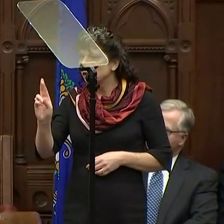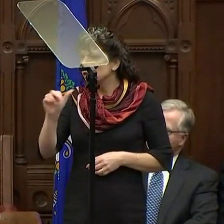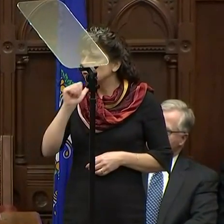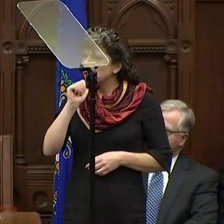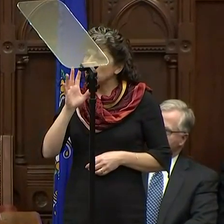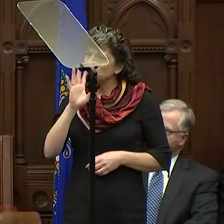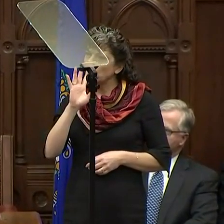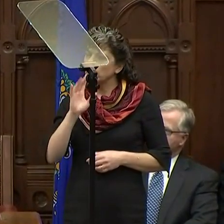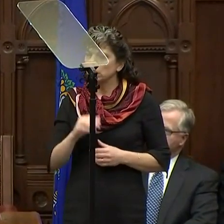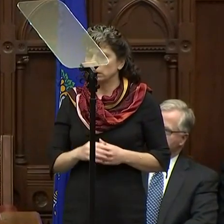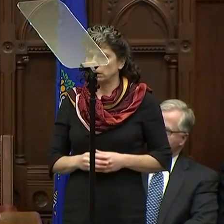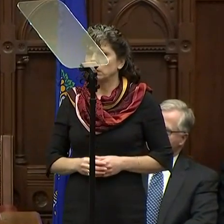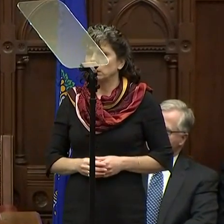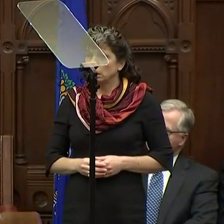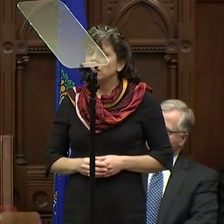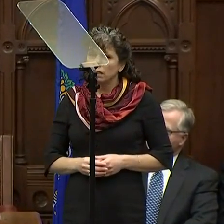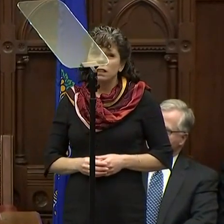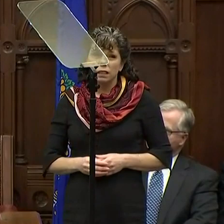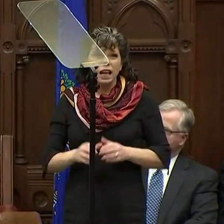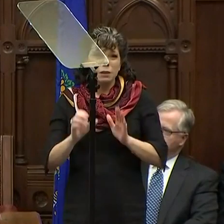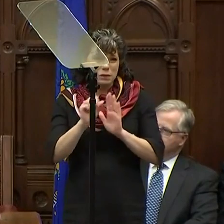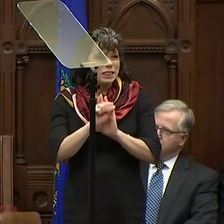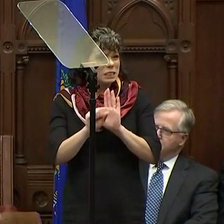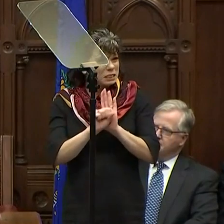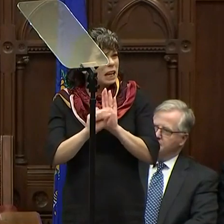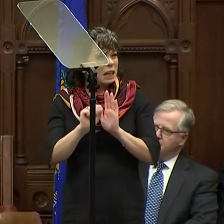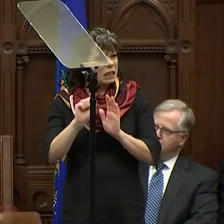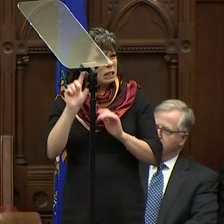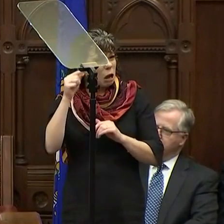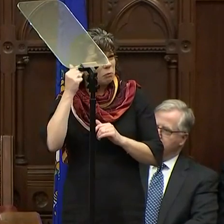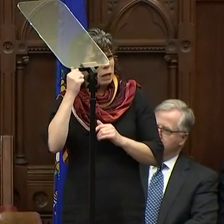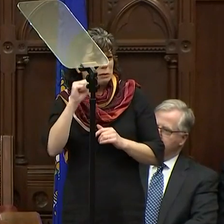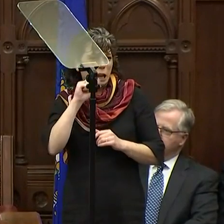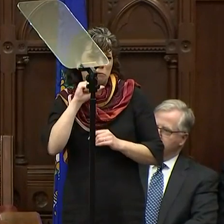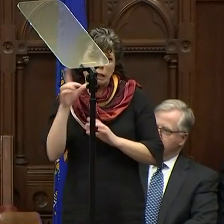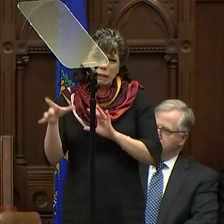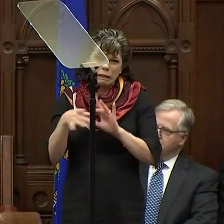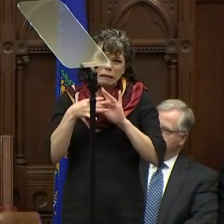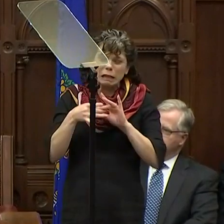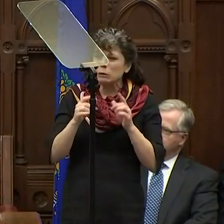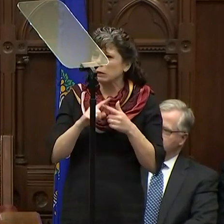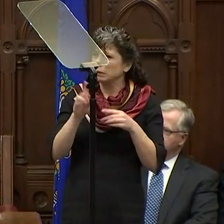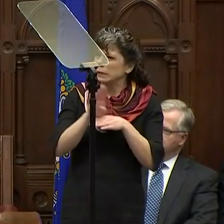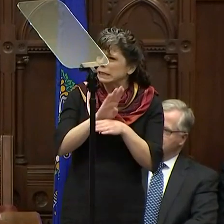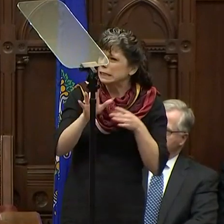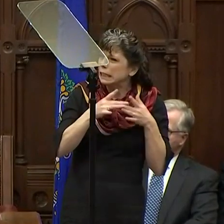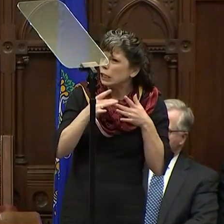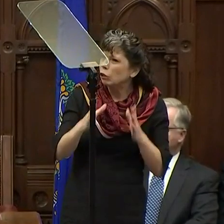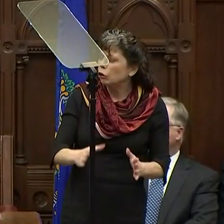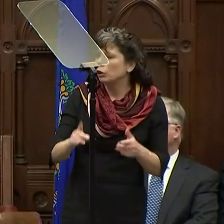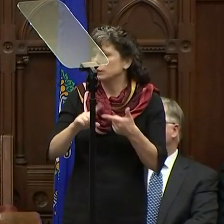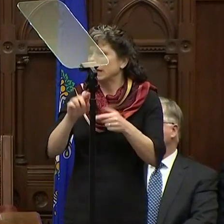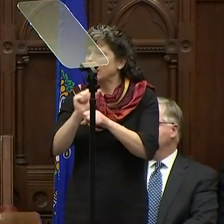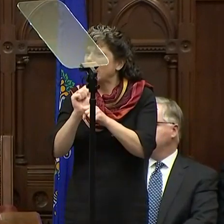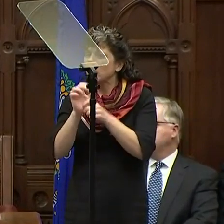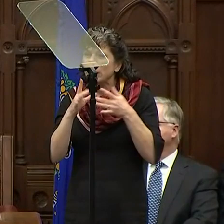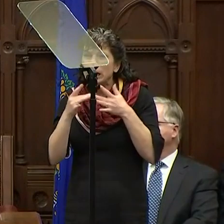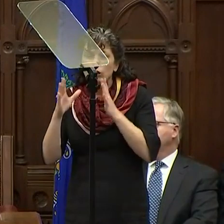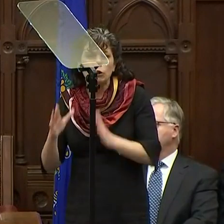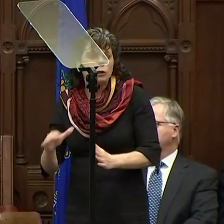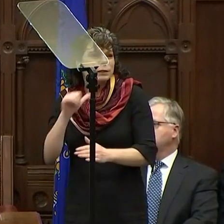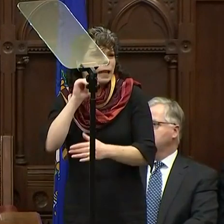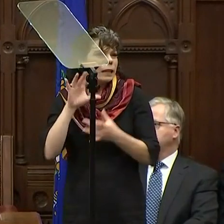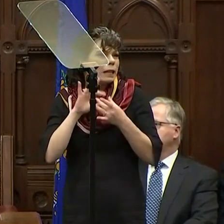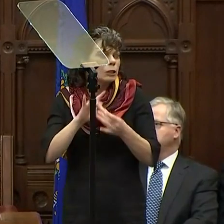talking. It was a state government that wasn't connecting. It wasn't connecting with our business leaders, wasn't connecting with labor leaders, wasn't connecting with